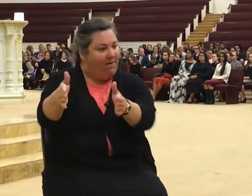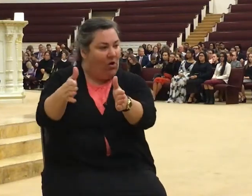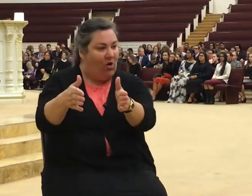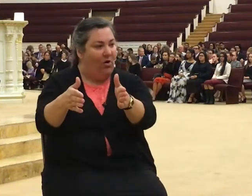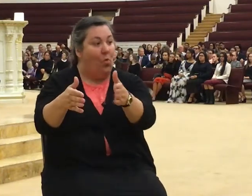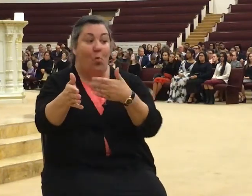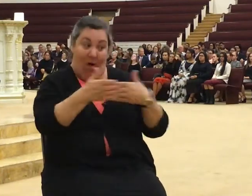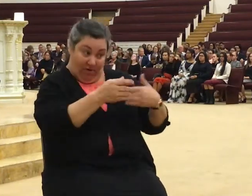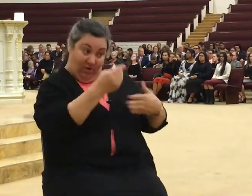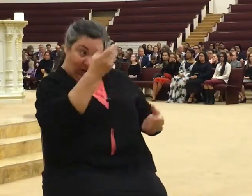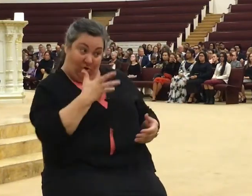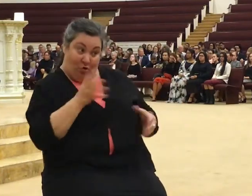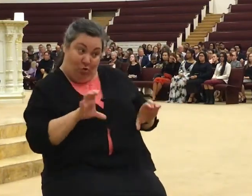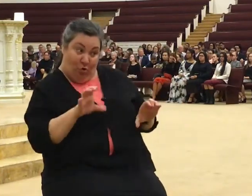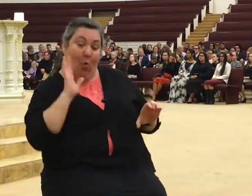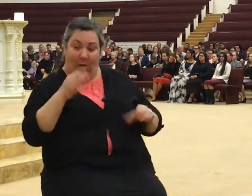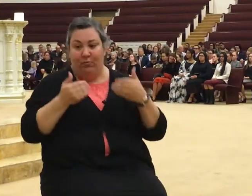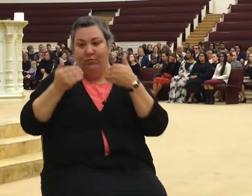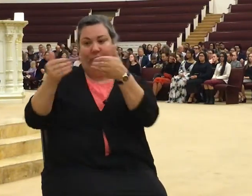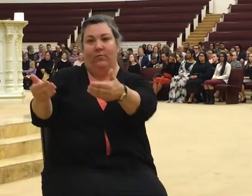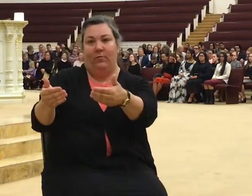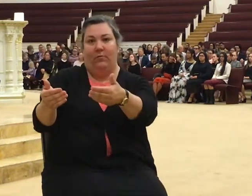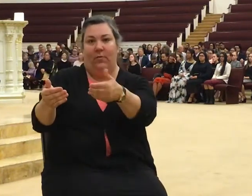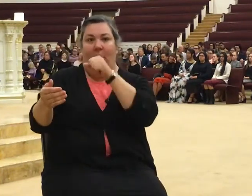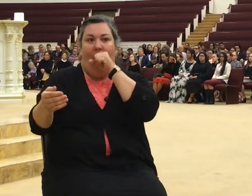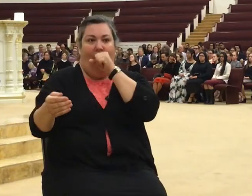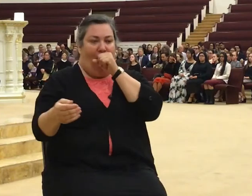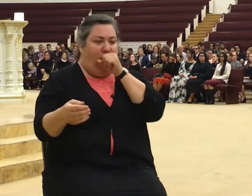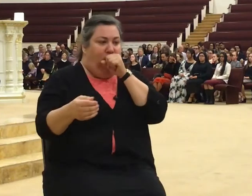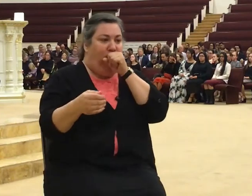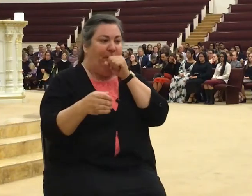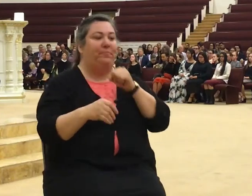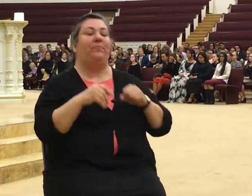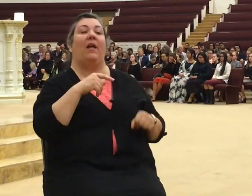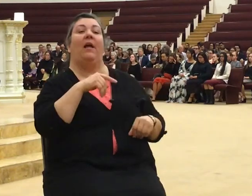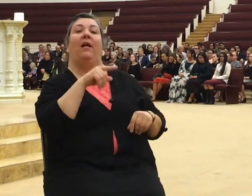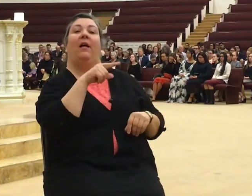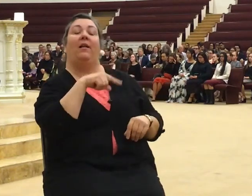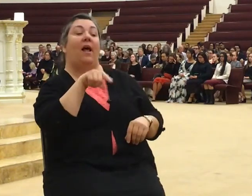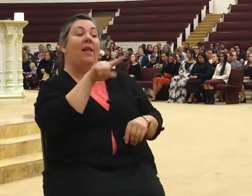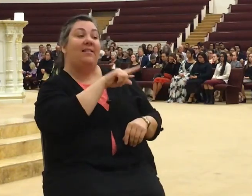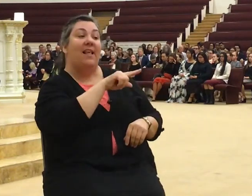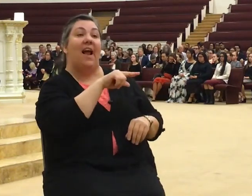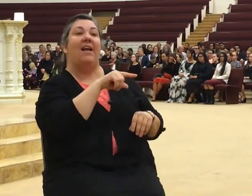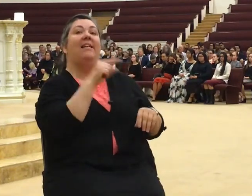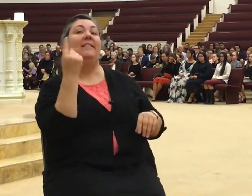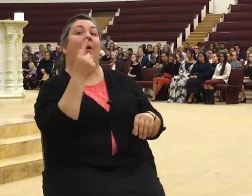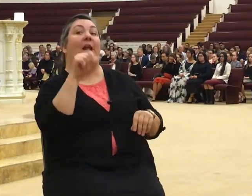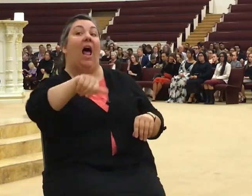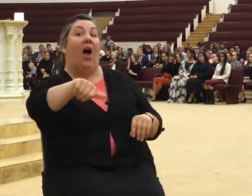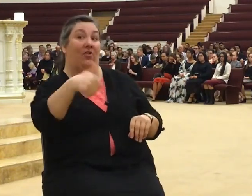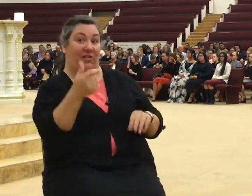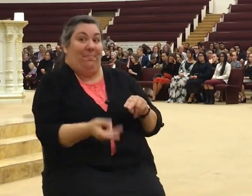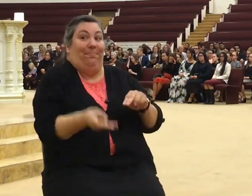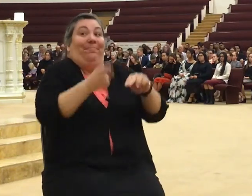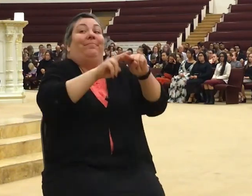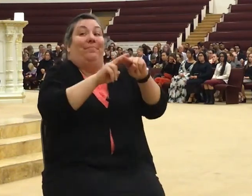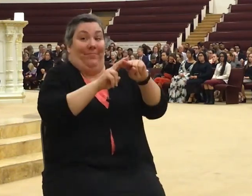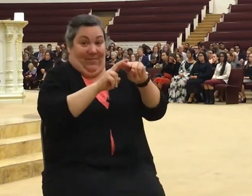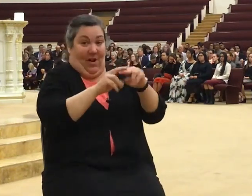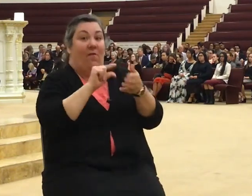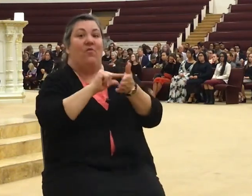on. In fact, they took it to a whole other level that Joshua never even said. Pay attention right here.